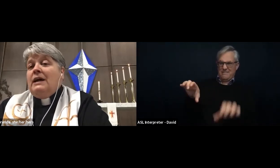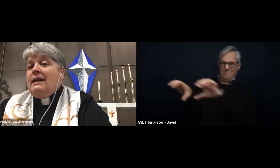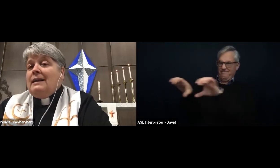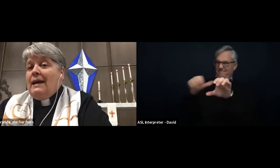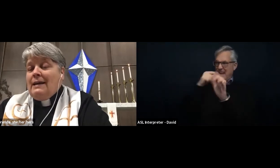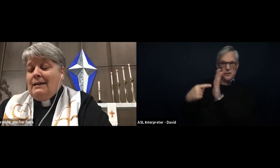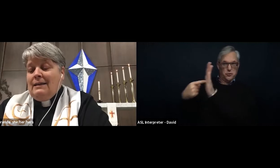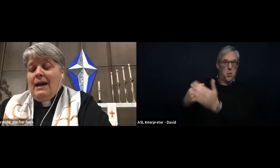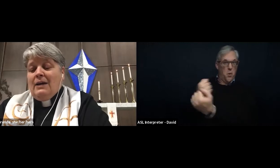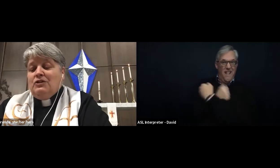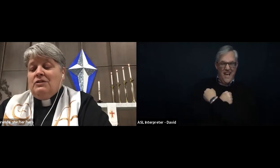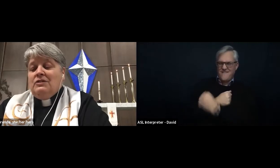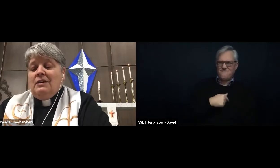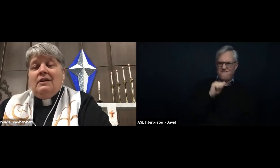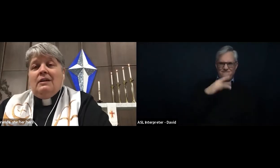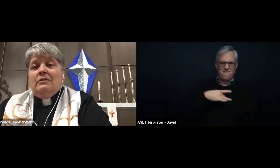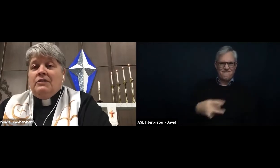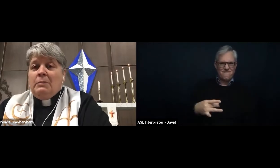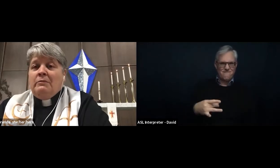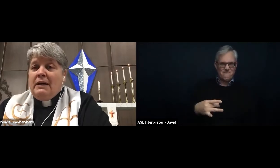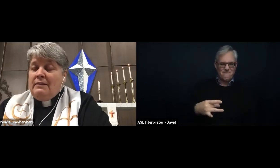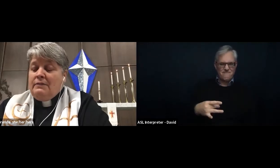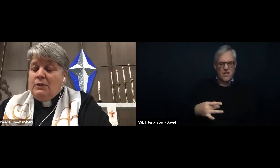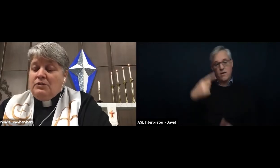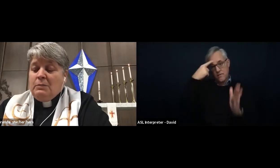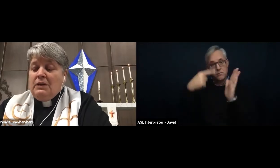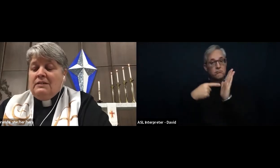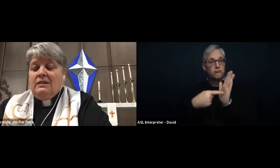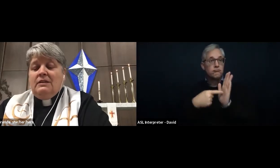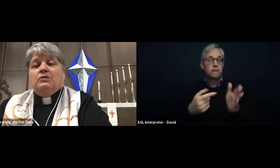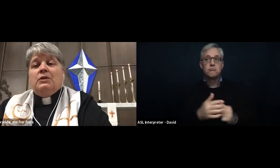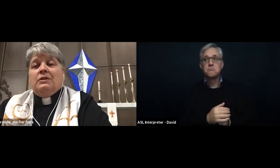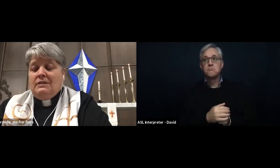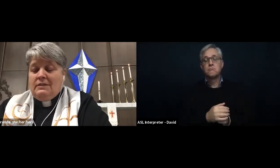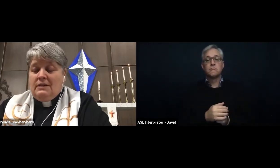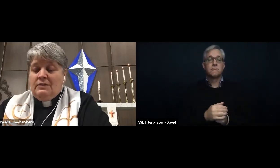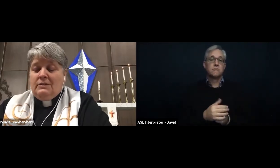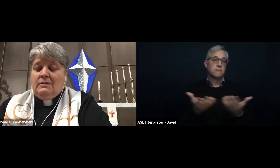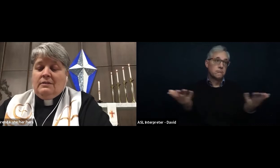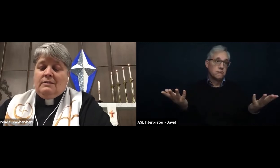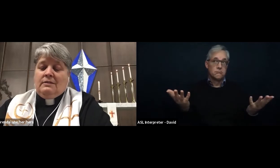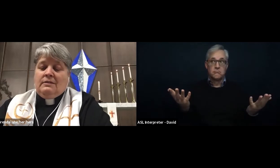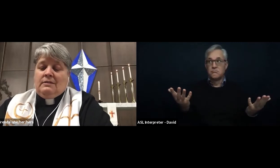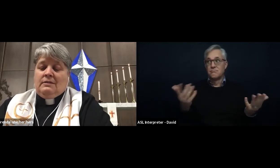I do not like the actions of some of my fellow siblings in this world these days.